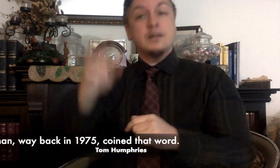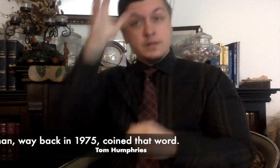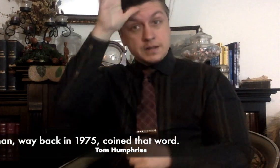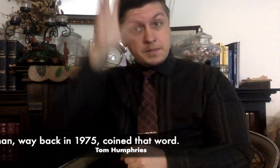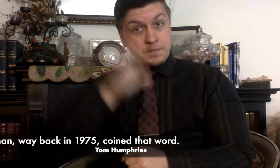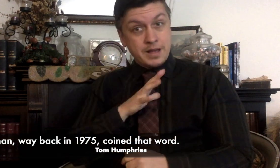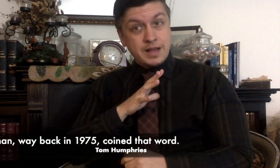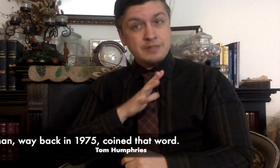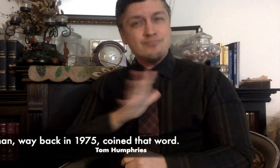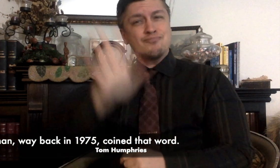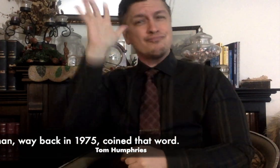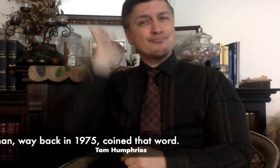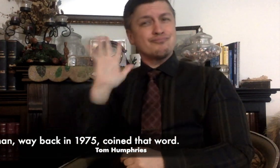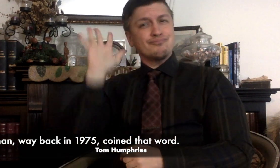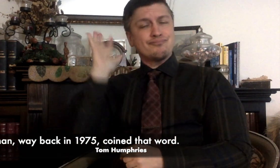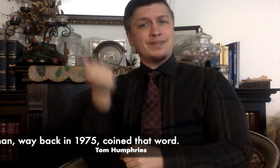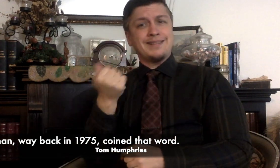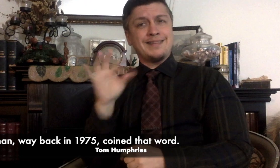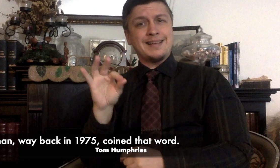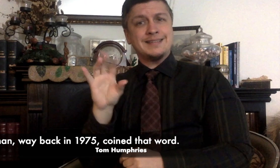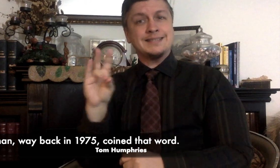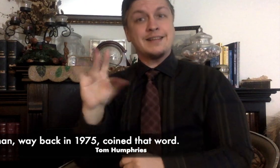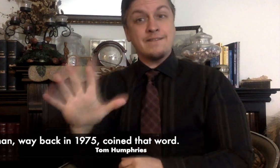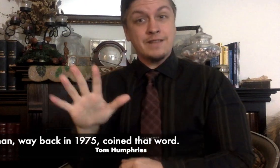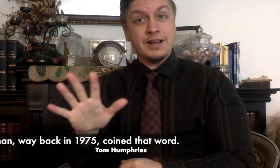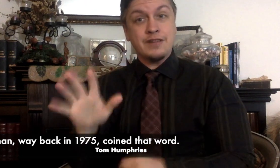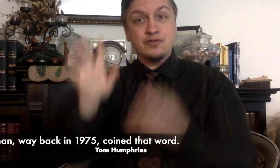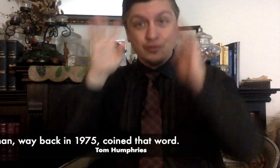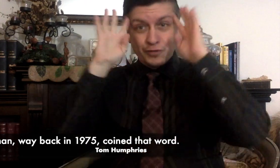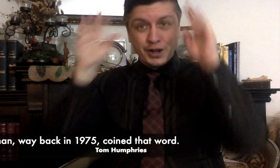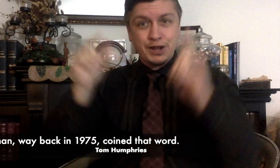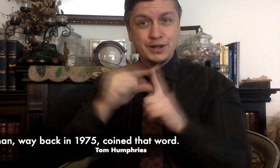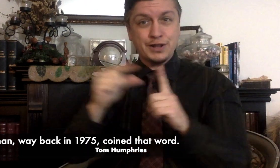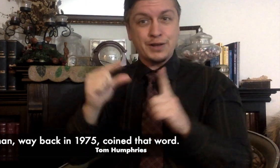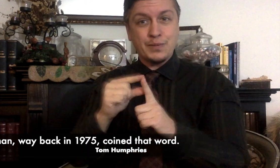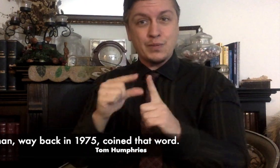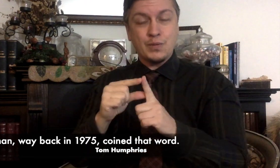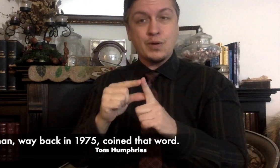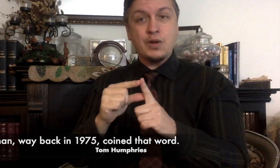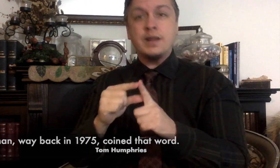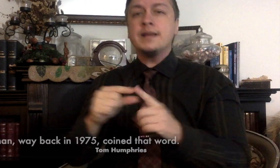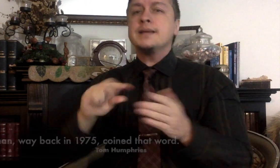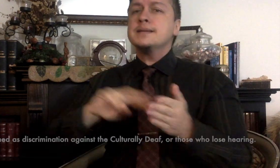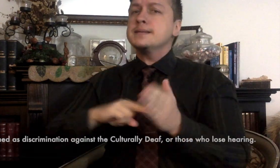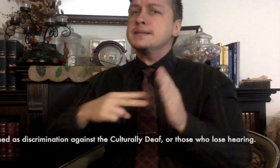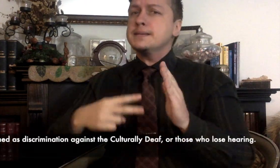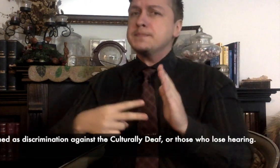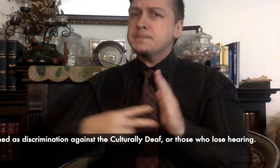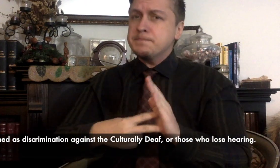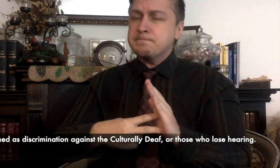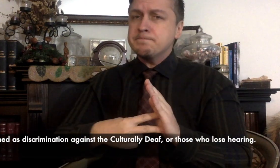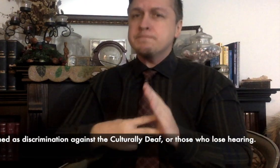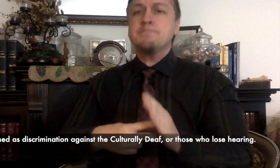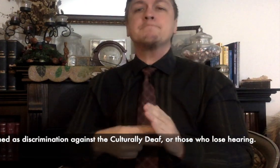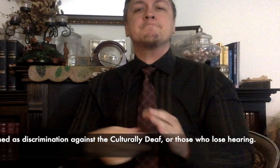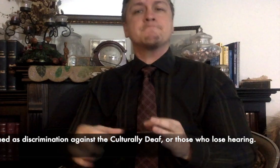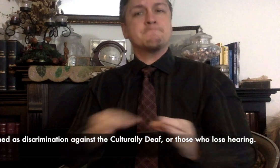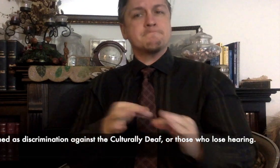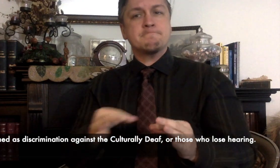A man way back in 1975 named Tom Humphreys coined that word, defined as